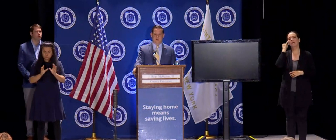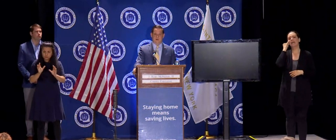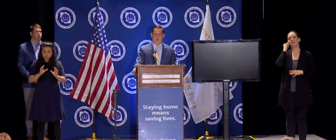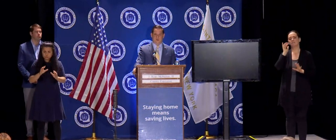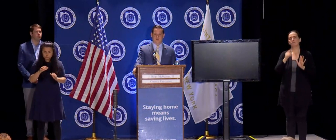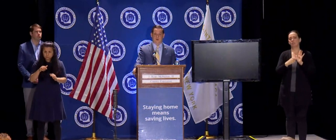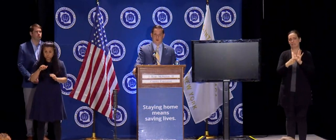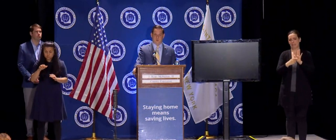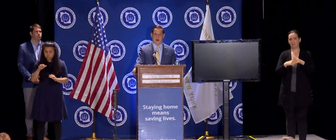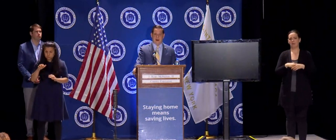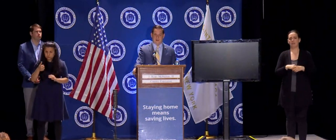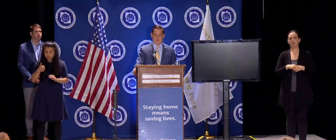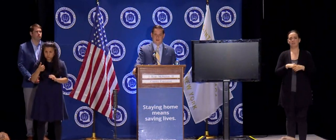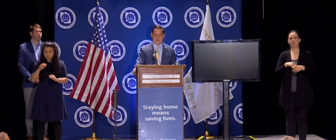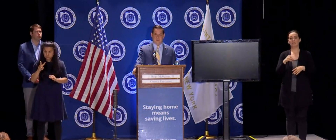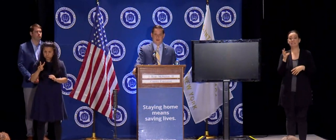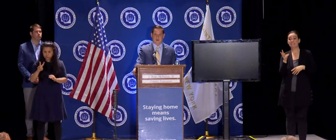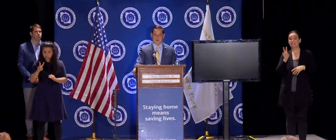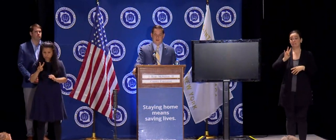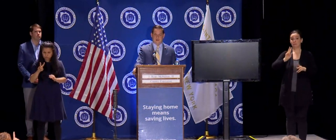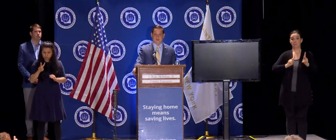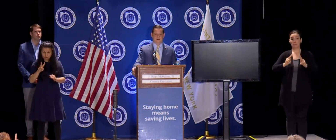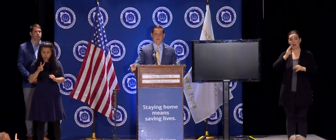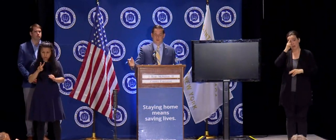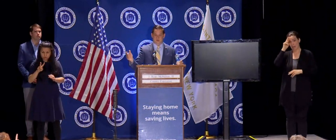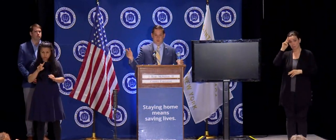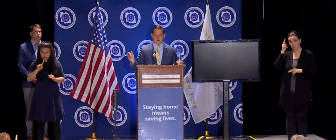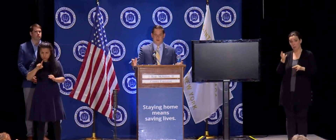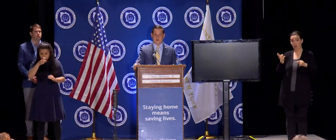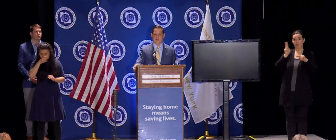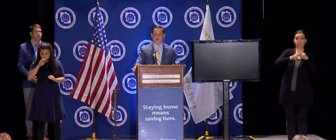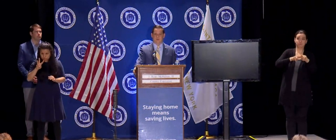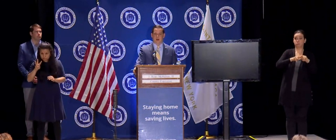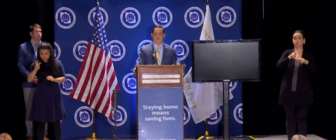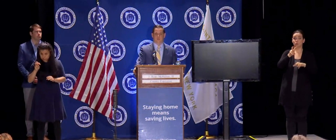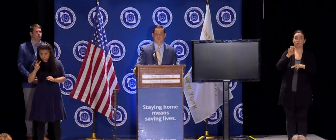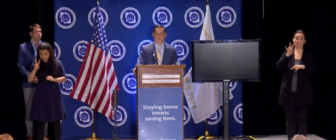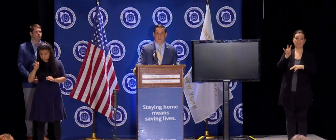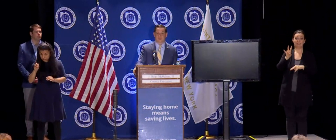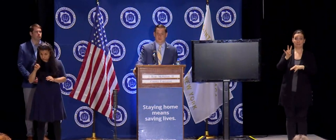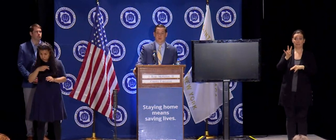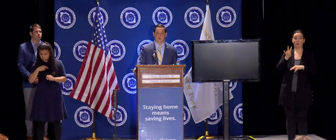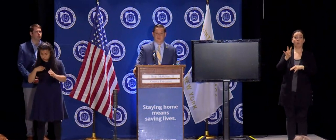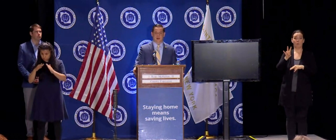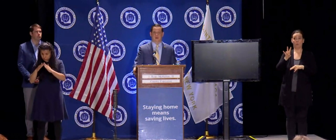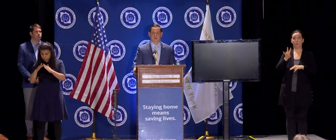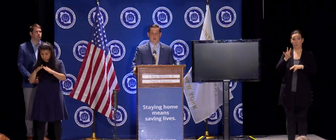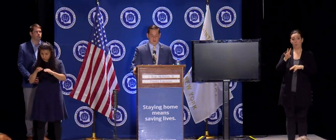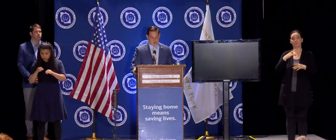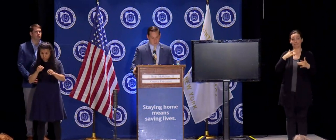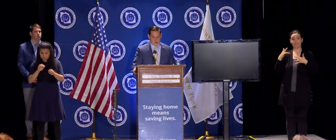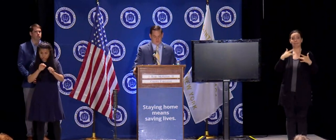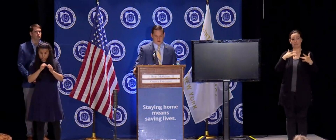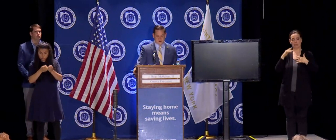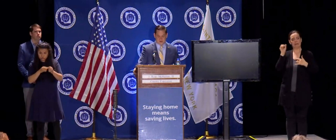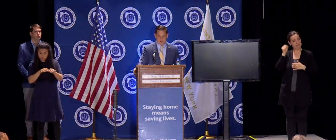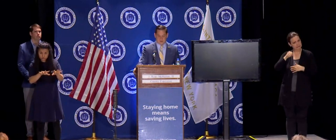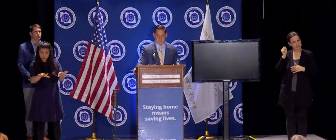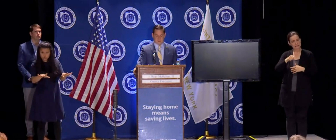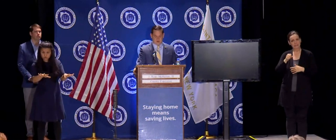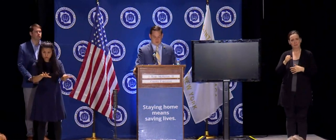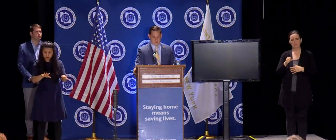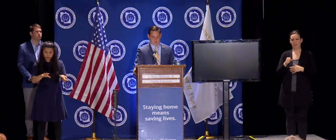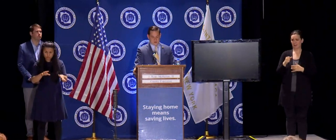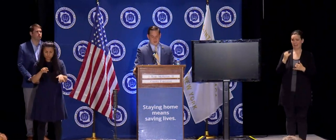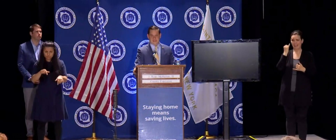and we don't have a story why, and it's community spread driven, then you have a problem. That's going to slow things down. But if